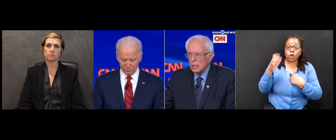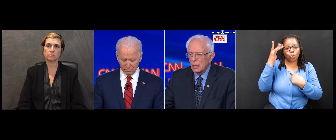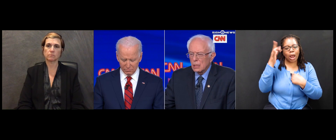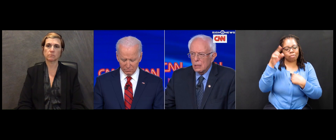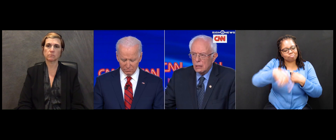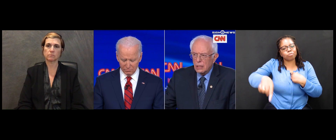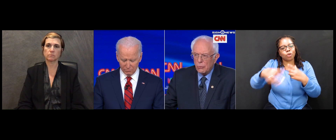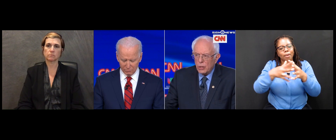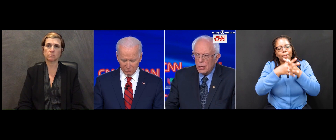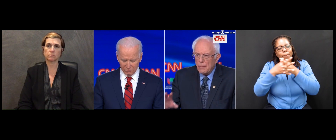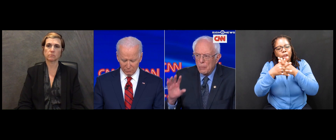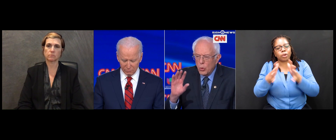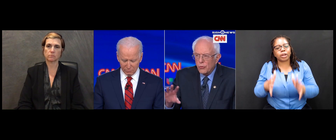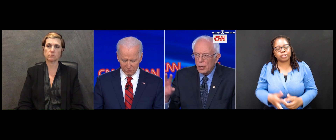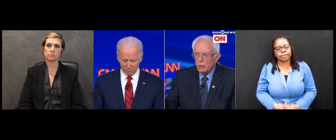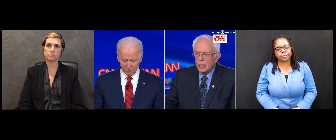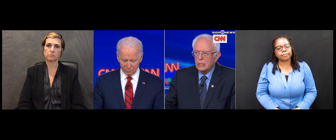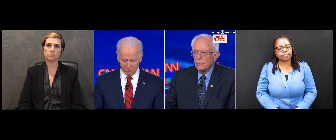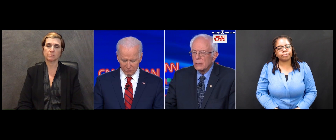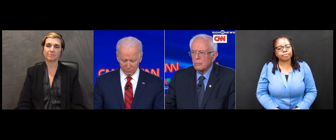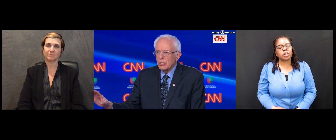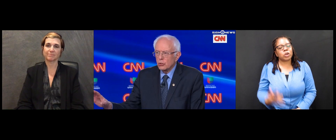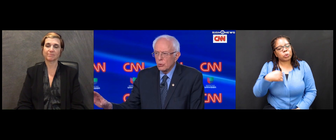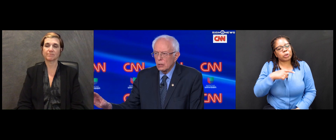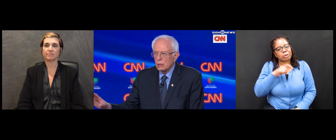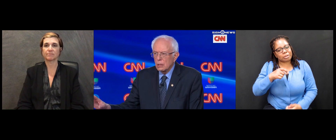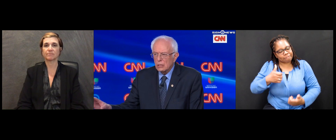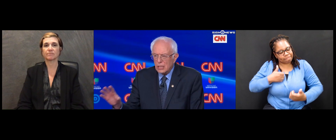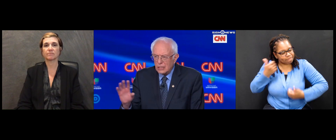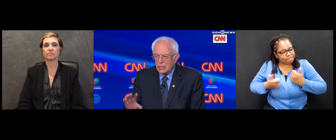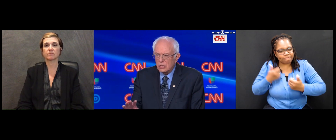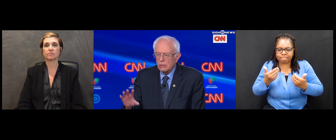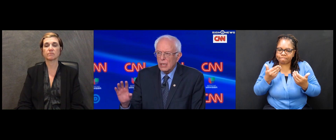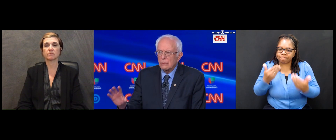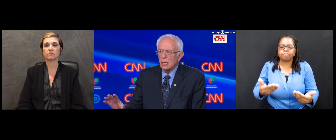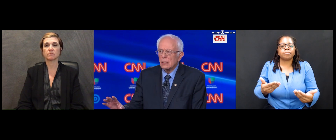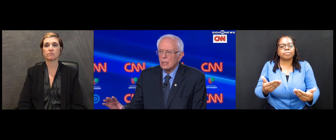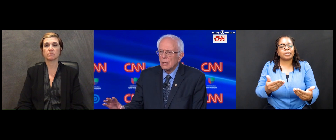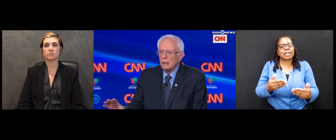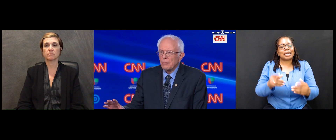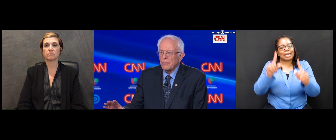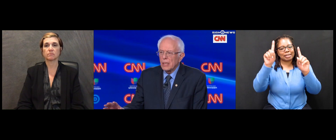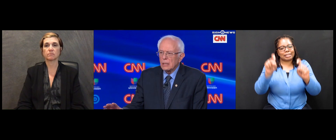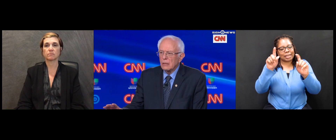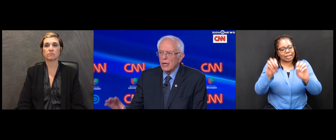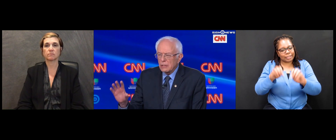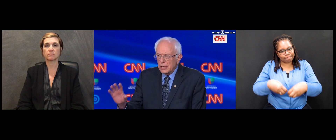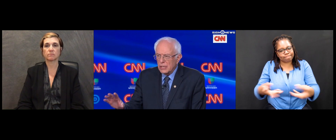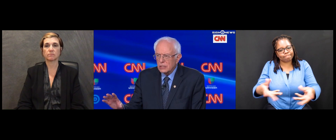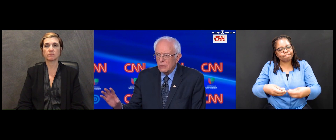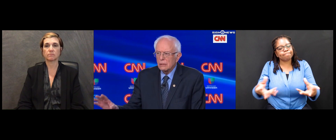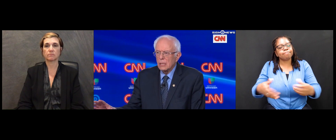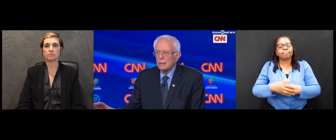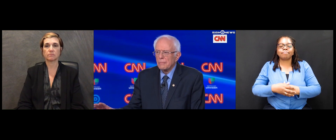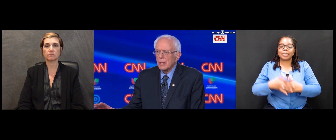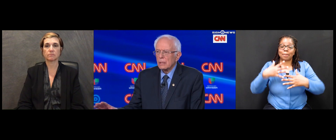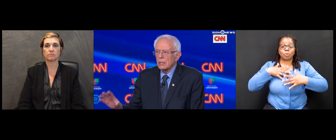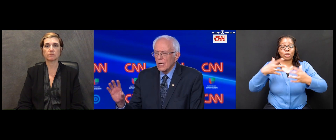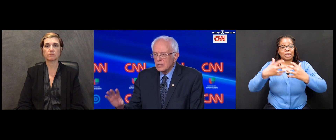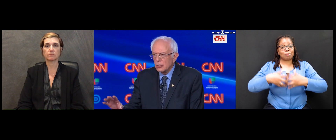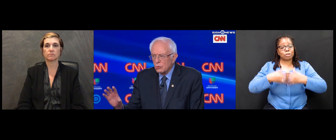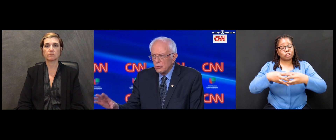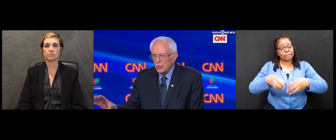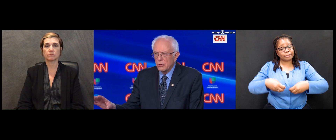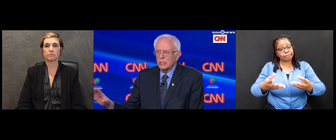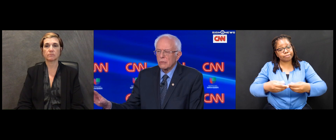Americans, that we move aggressively to make sure that the test kits are out there, that the ventilators are out there, that